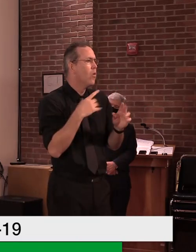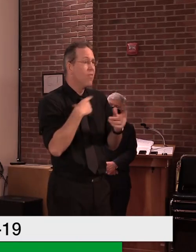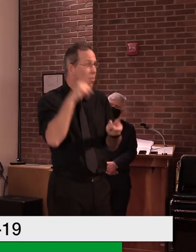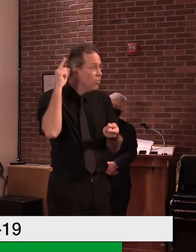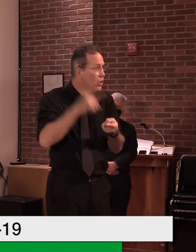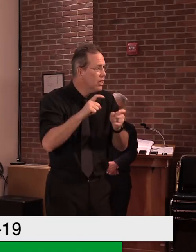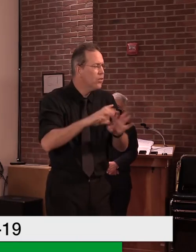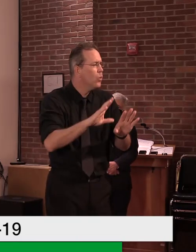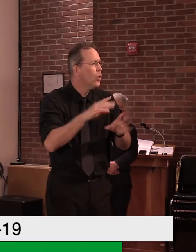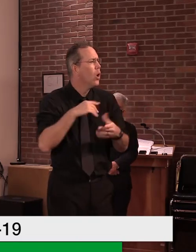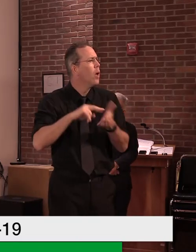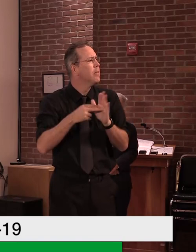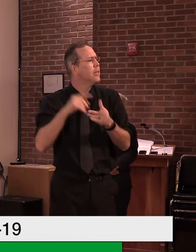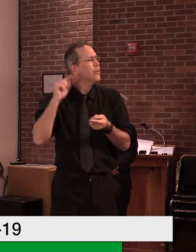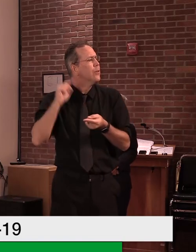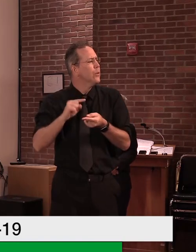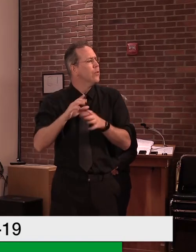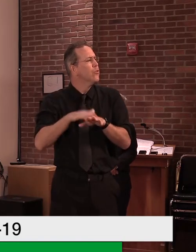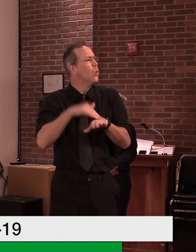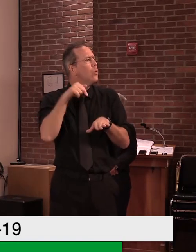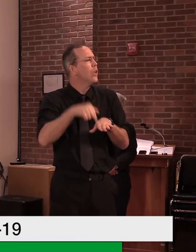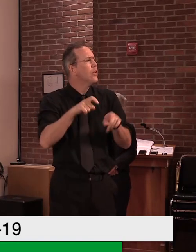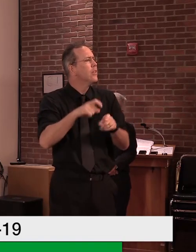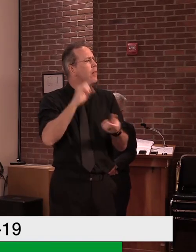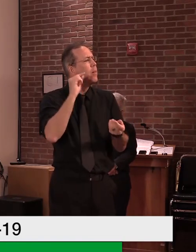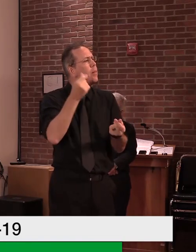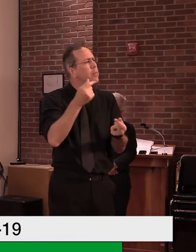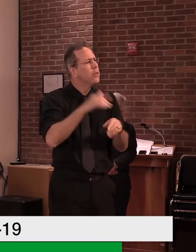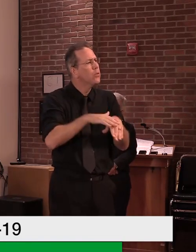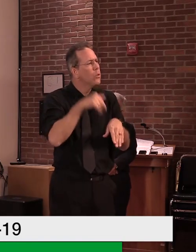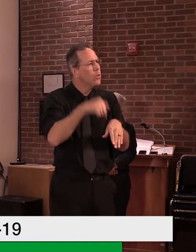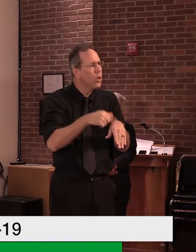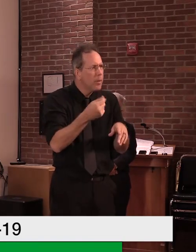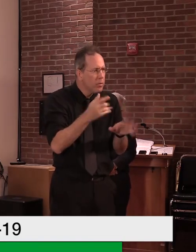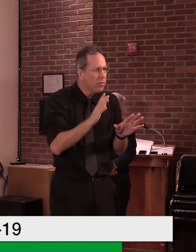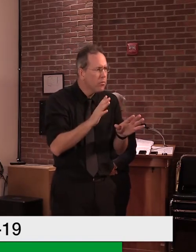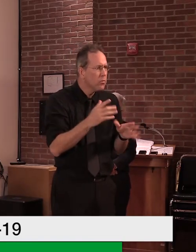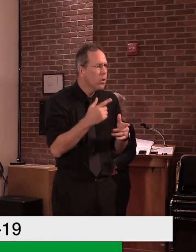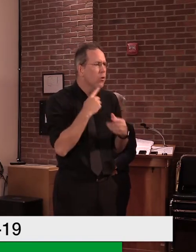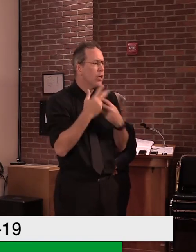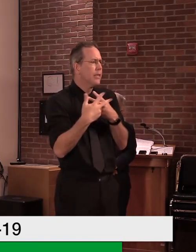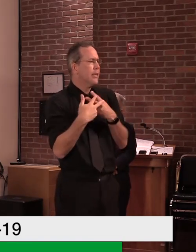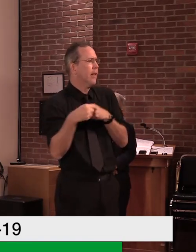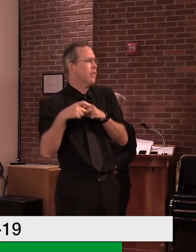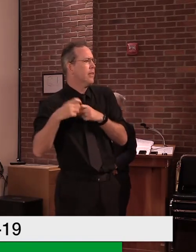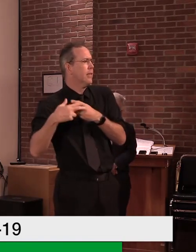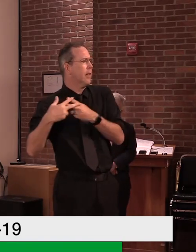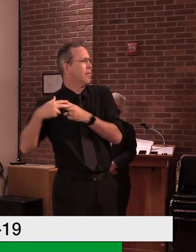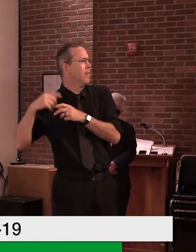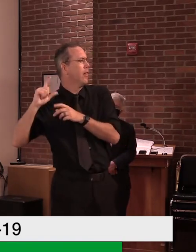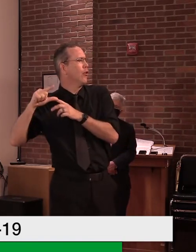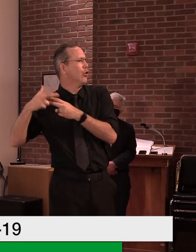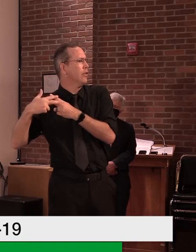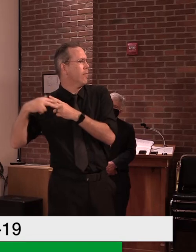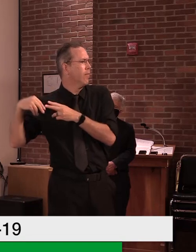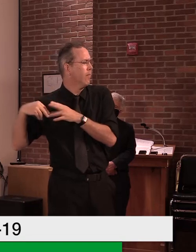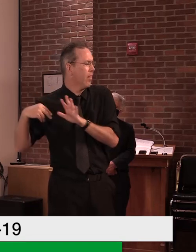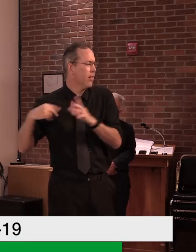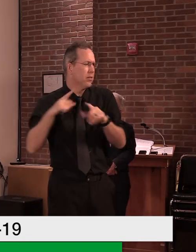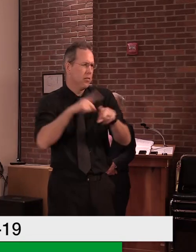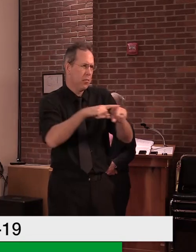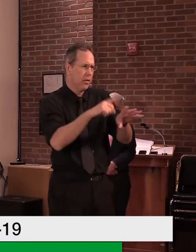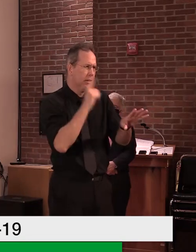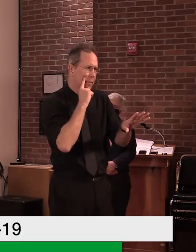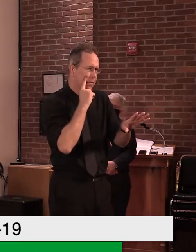just modifying some protocols that may have had very little yield, so we can look at the data and go, very little